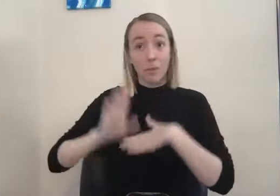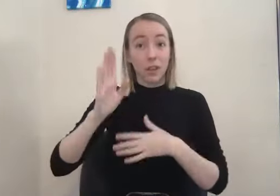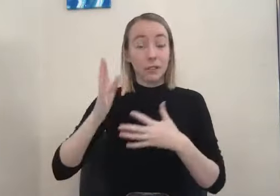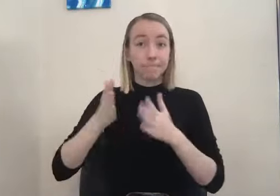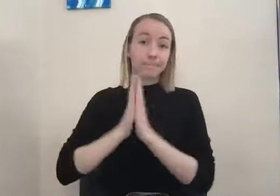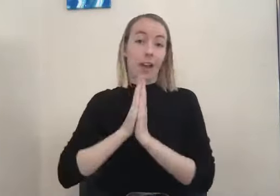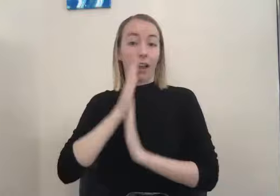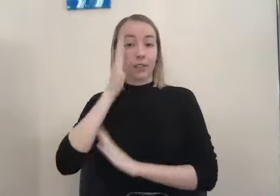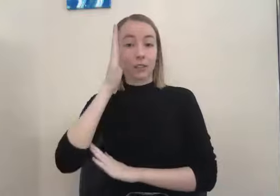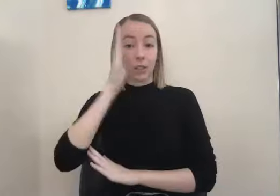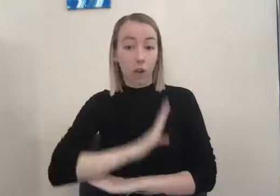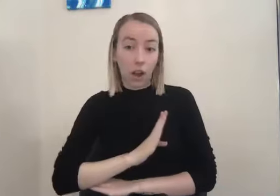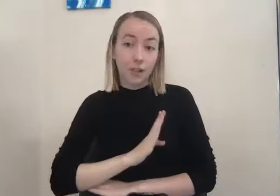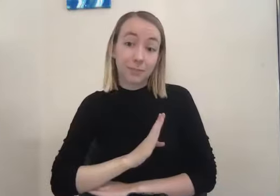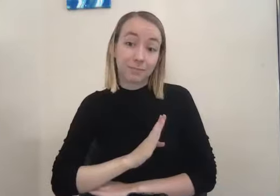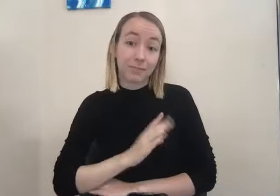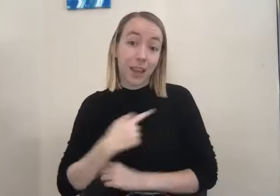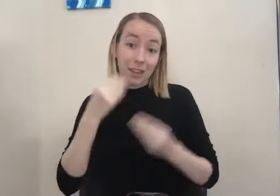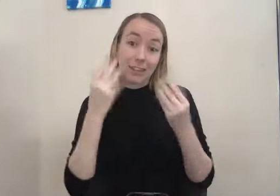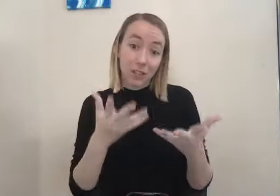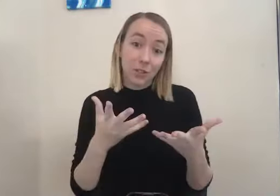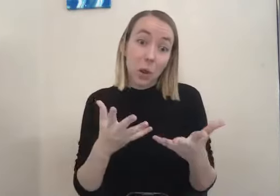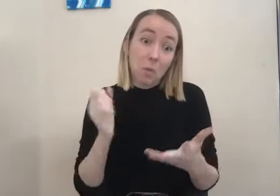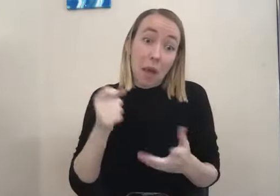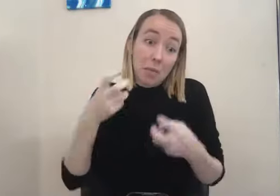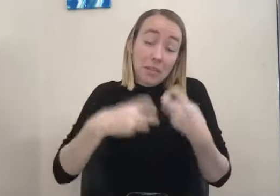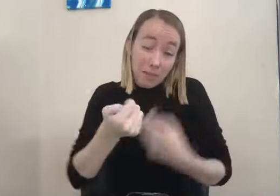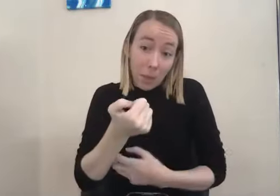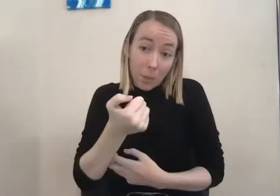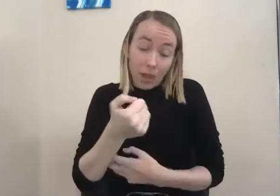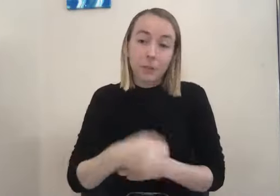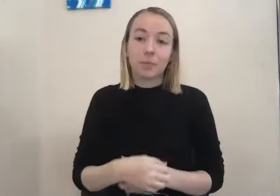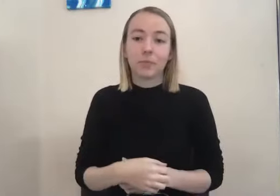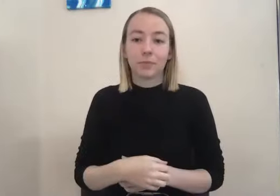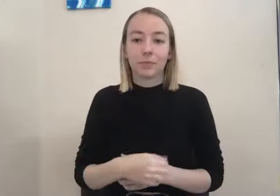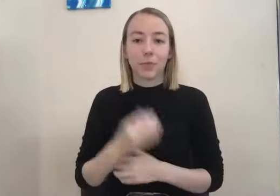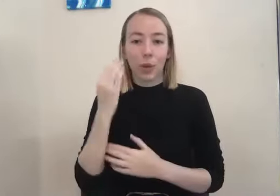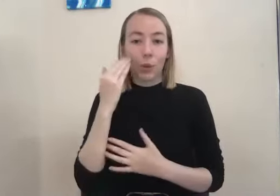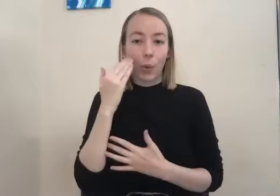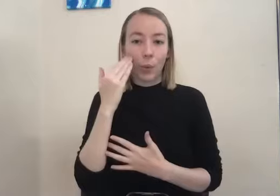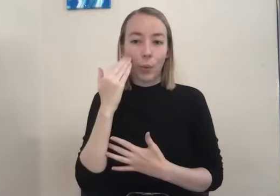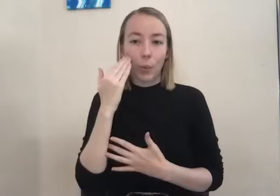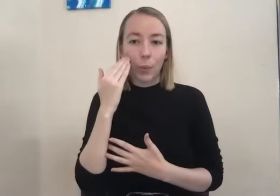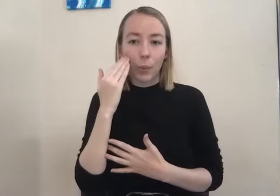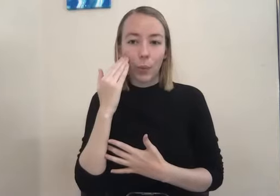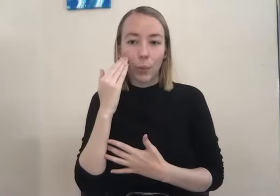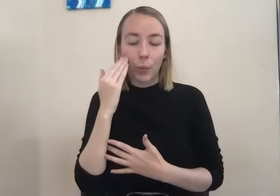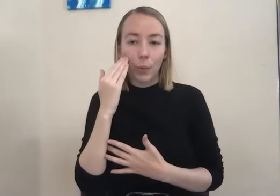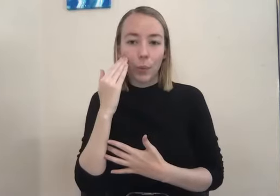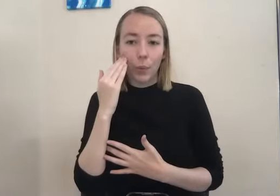shit stuff in me, because all it had done was destroy me. you know, and the quality of life was nothing that I